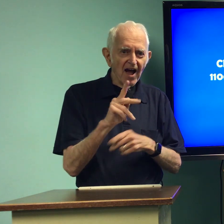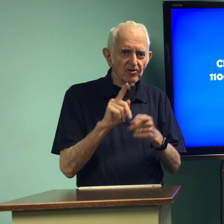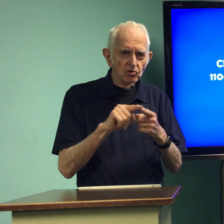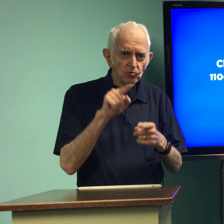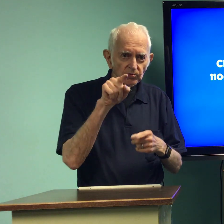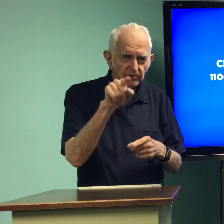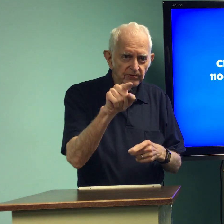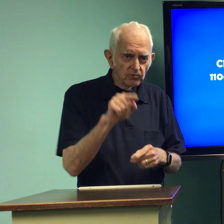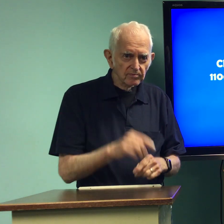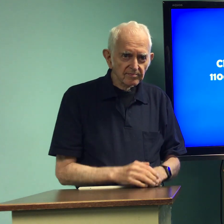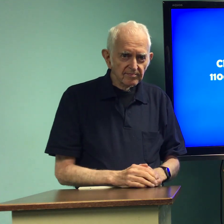get back to you.